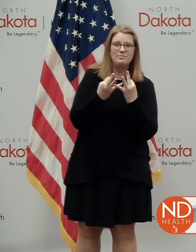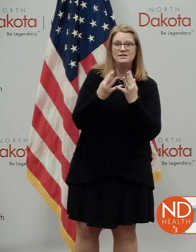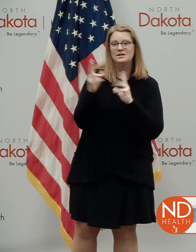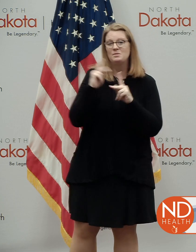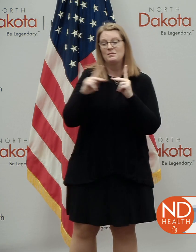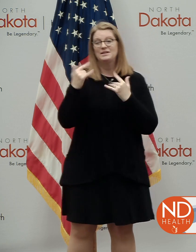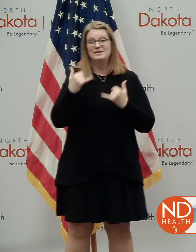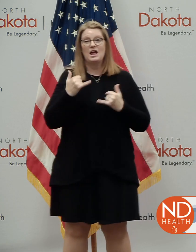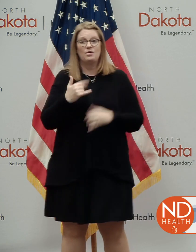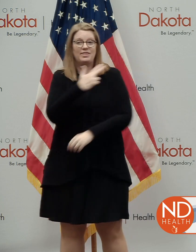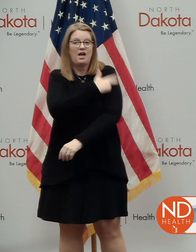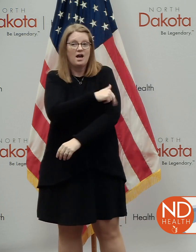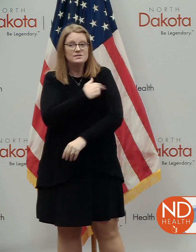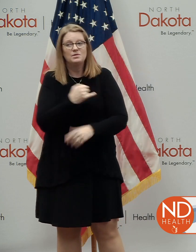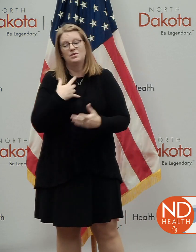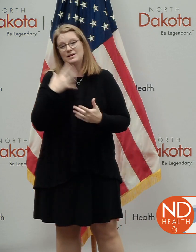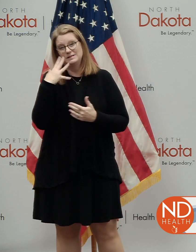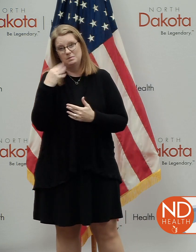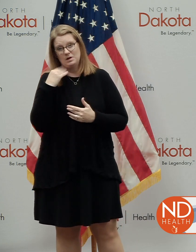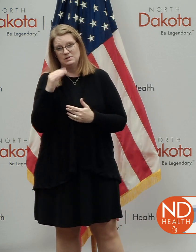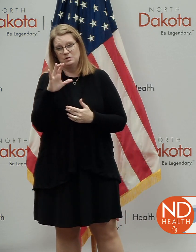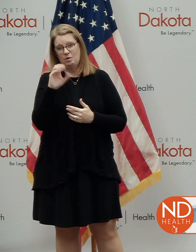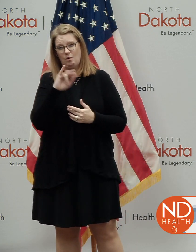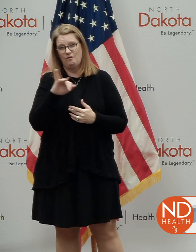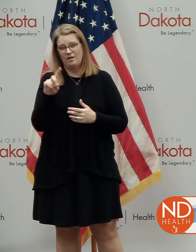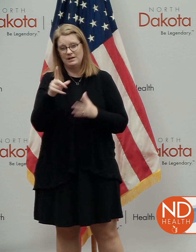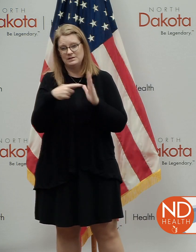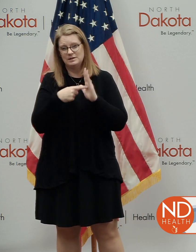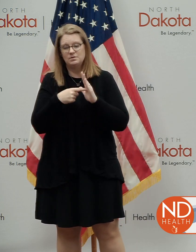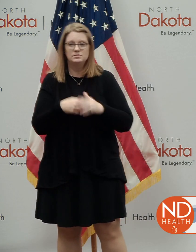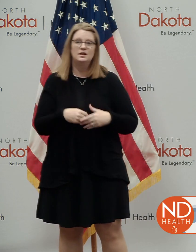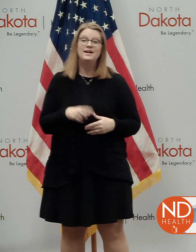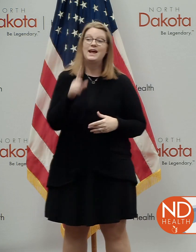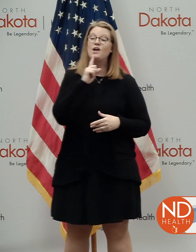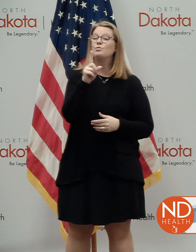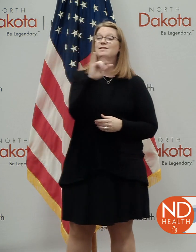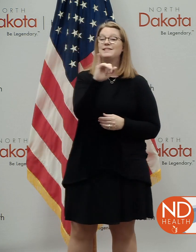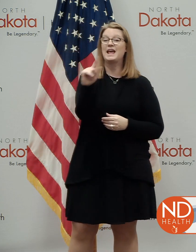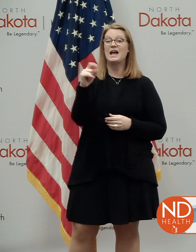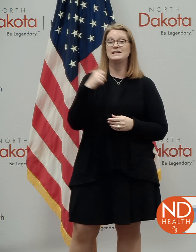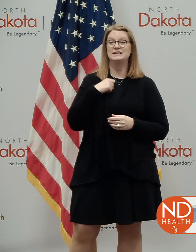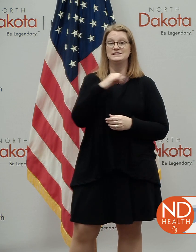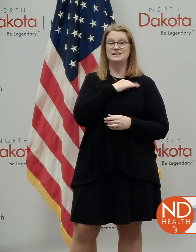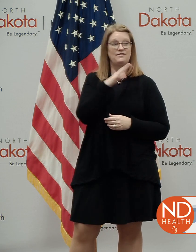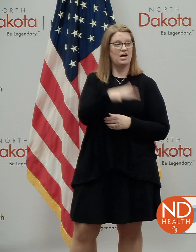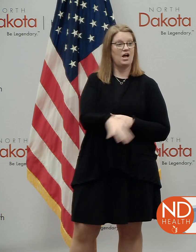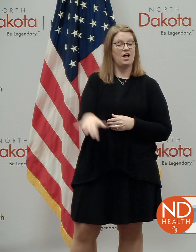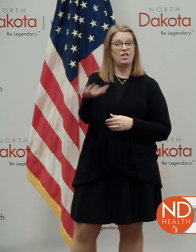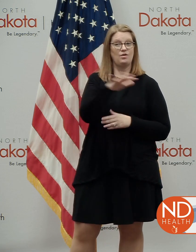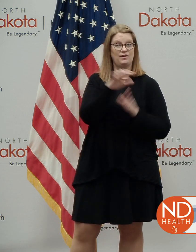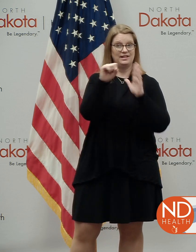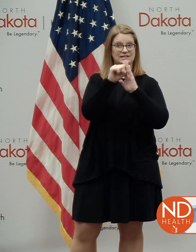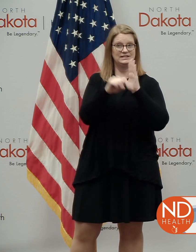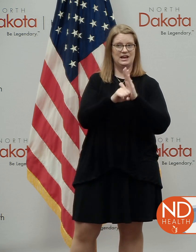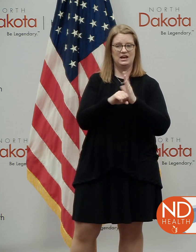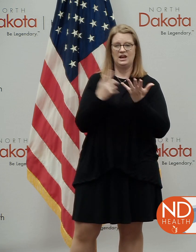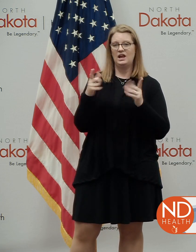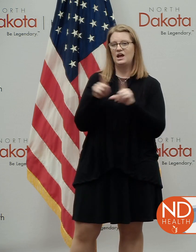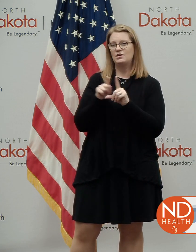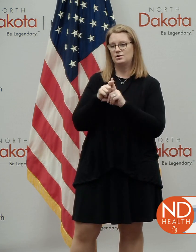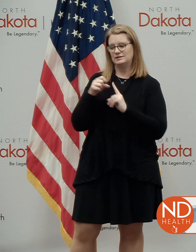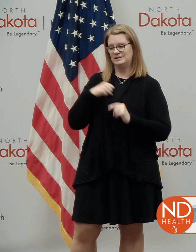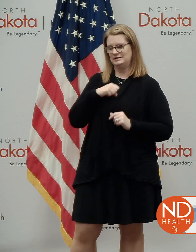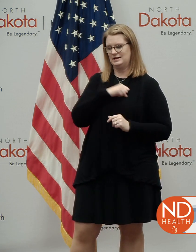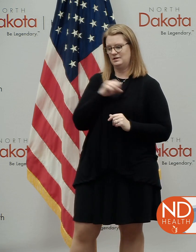and hospitalization right now. And thanks to the great IT staff across the state. I think Senator Wardner mentioned that,